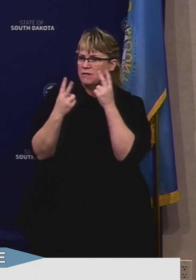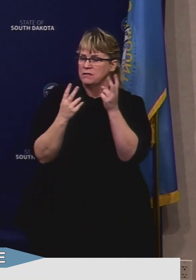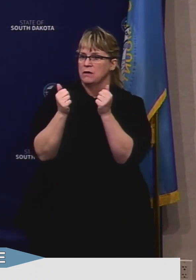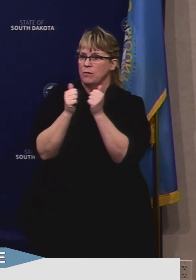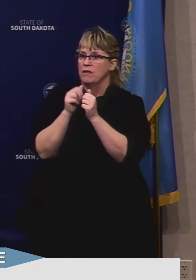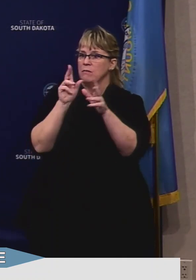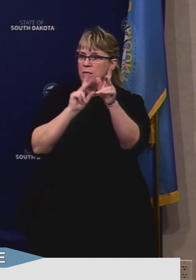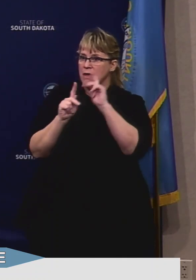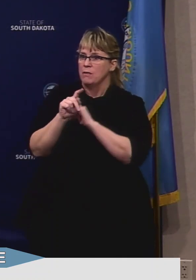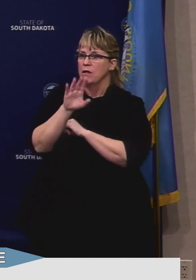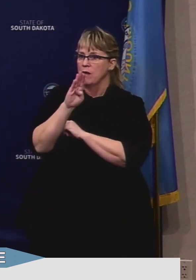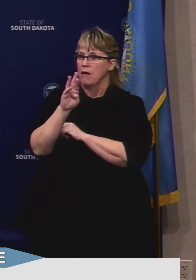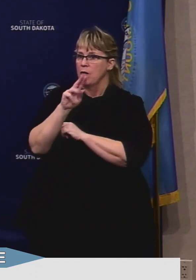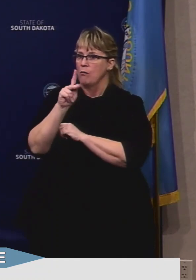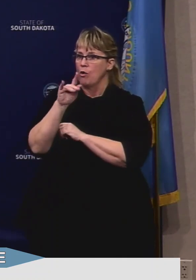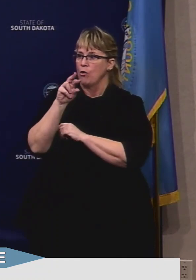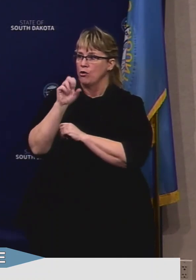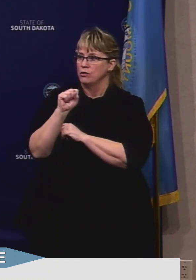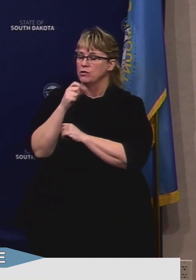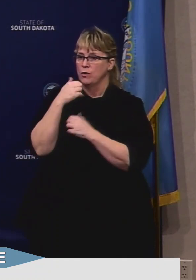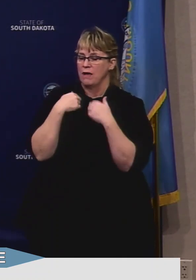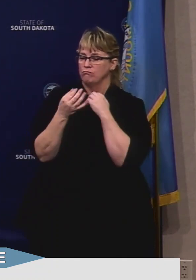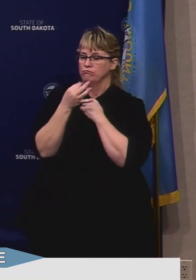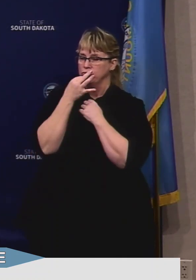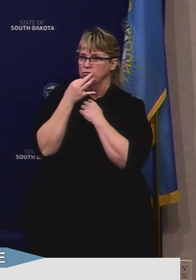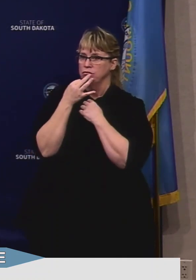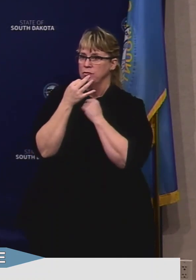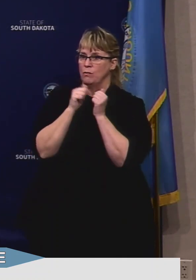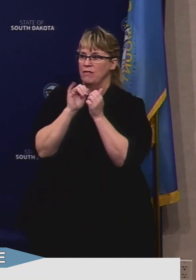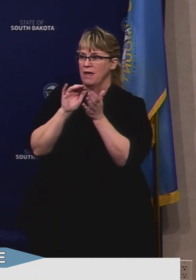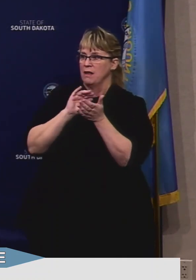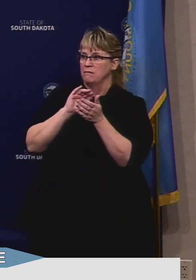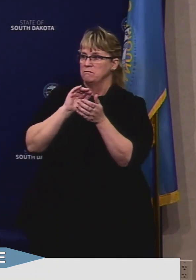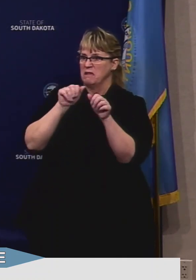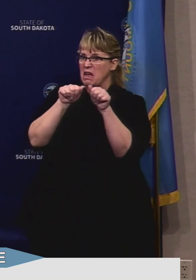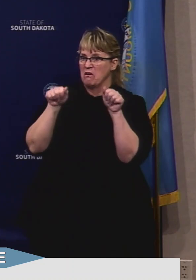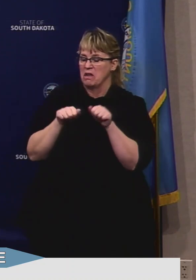brokers who specifically have expertise in that area.